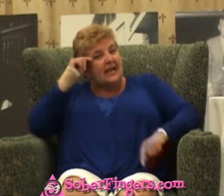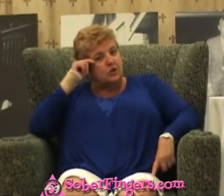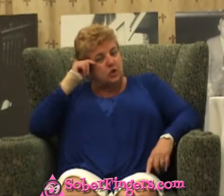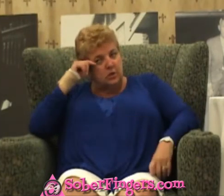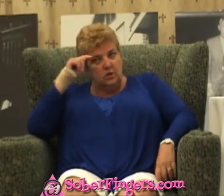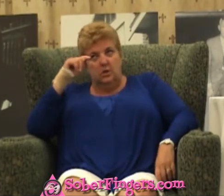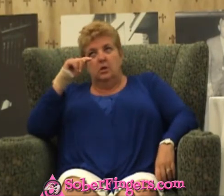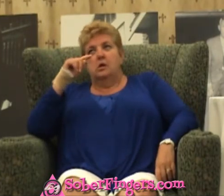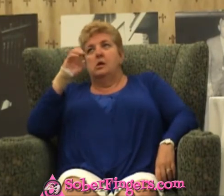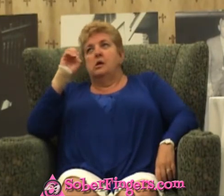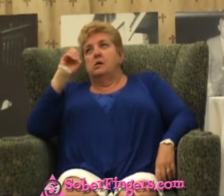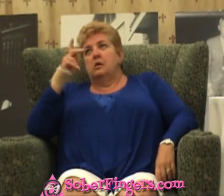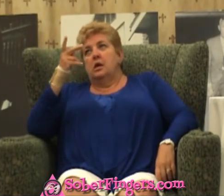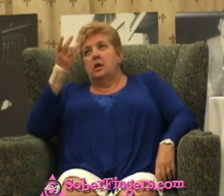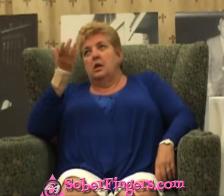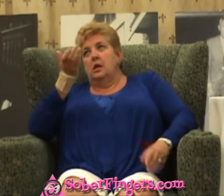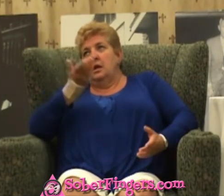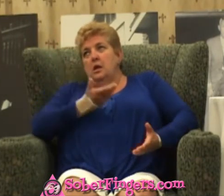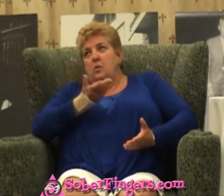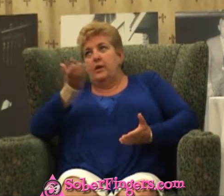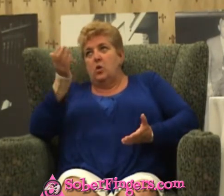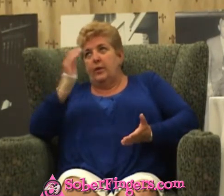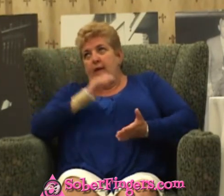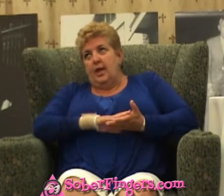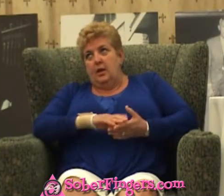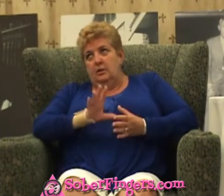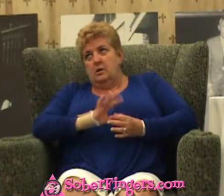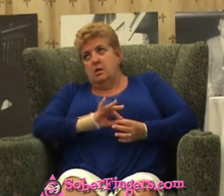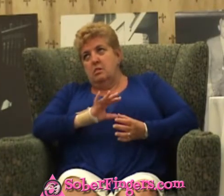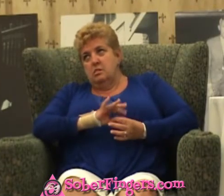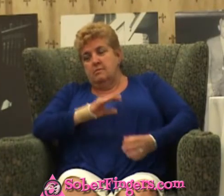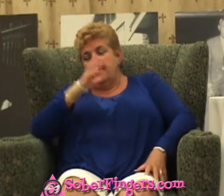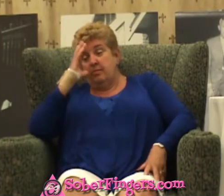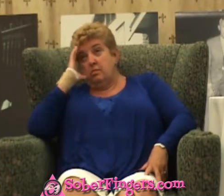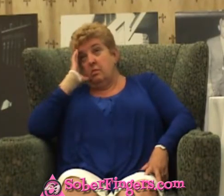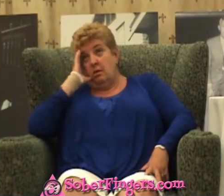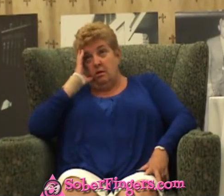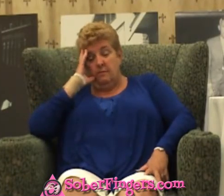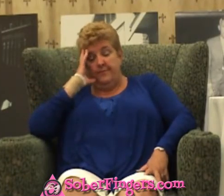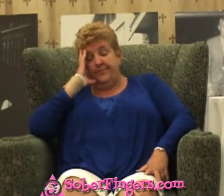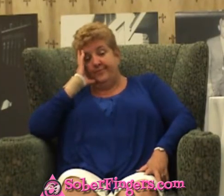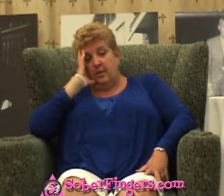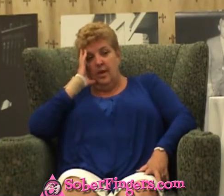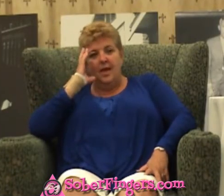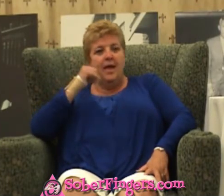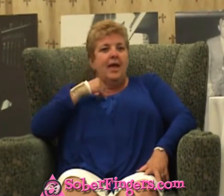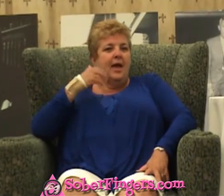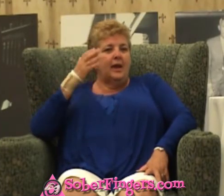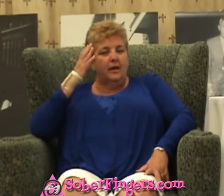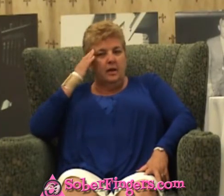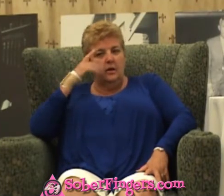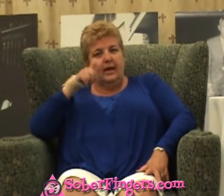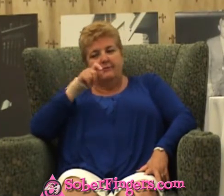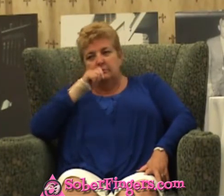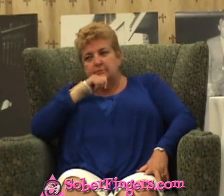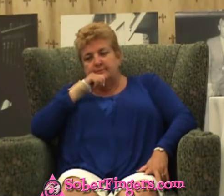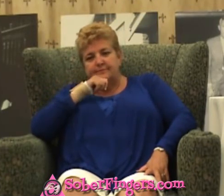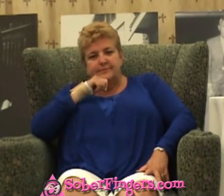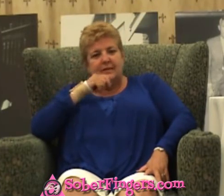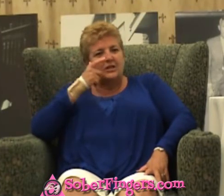we go. And I'm smiling. And, you know, just trying to ride through. Now at least I know sit through it, because you don't know how this is going to go. But, God, I